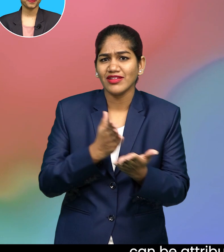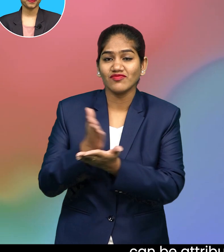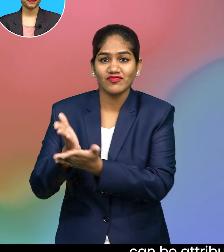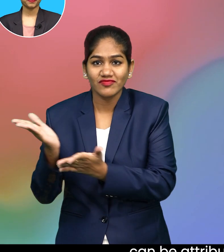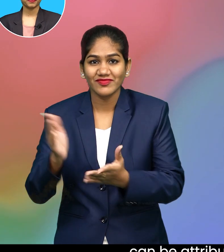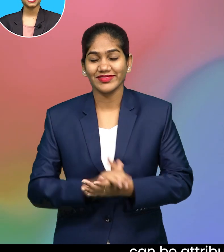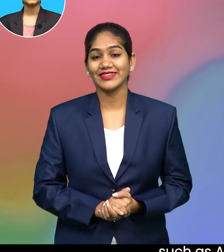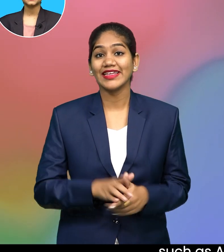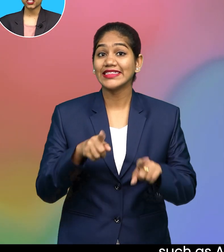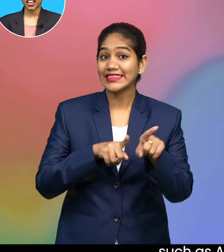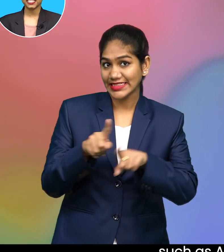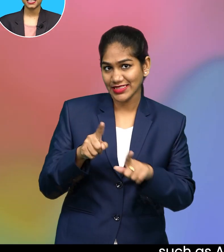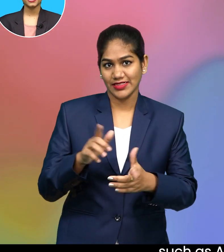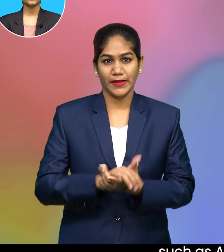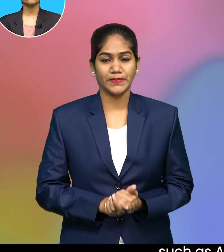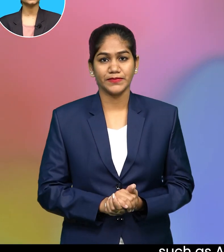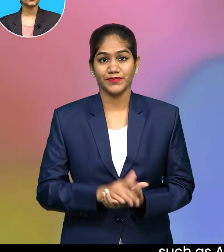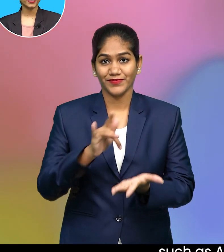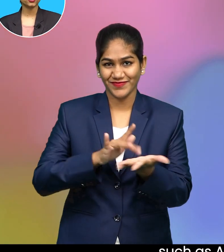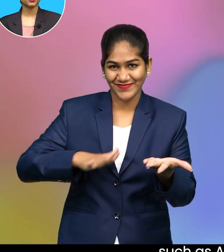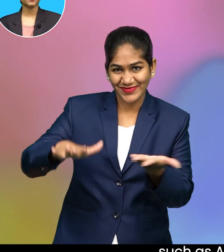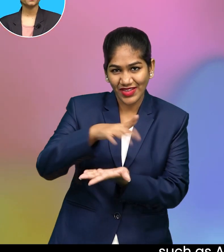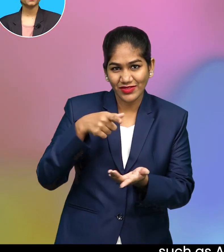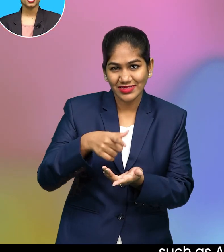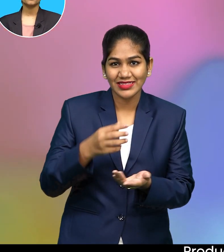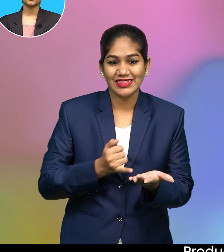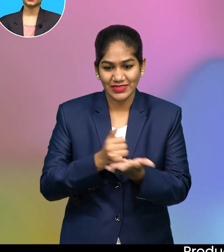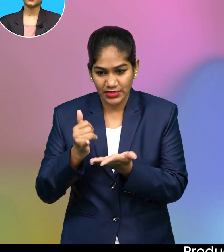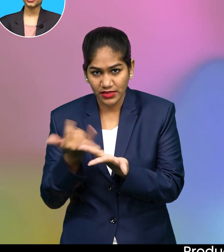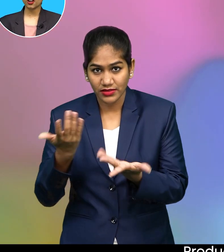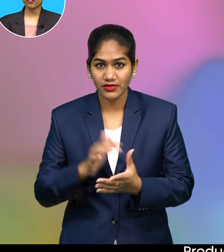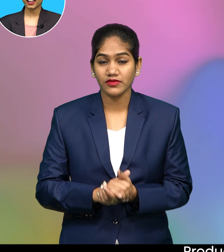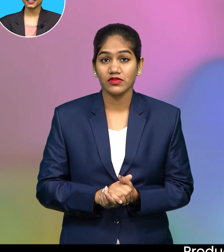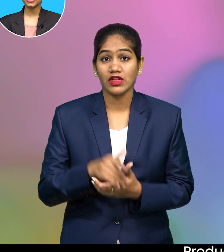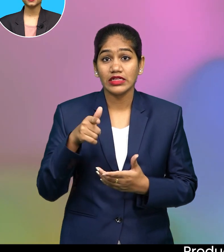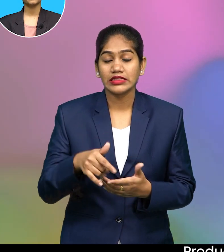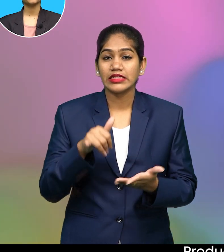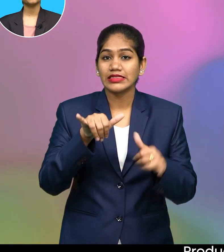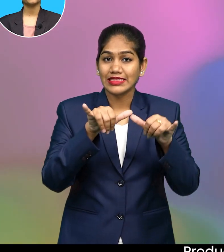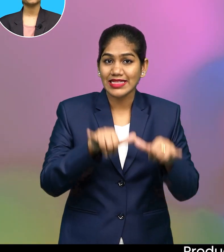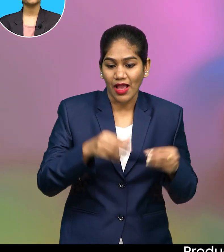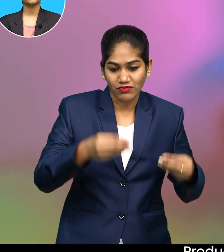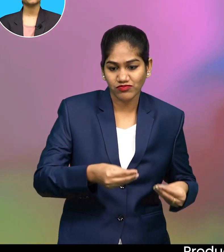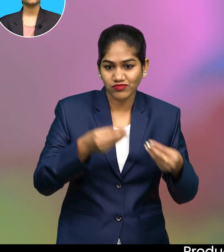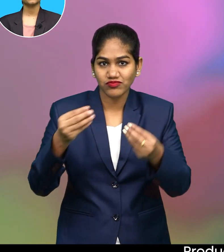factors such as area of cultivation, productivity of land,